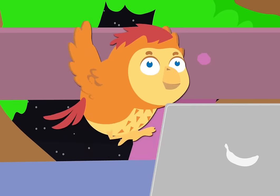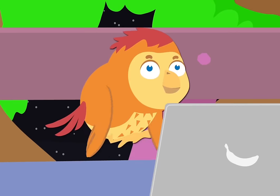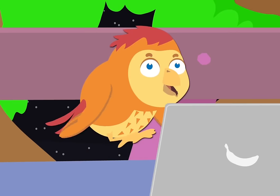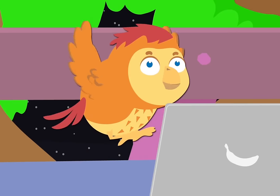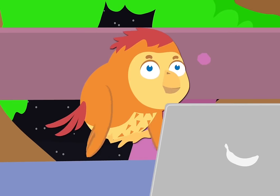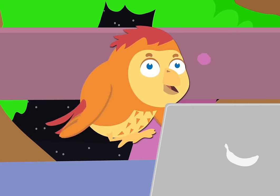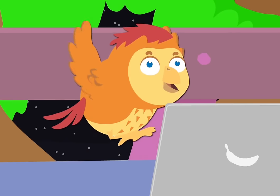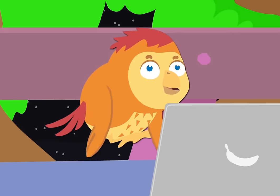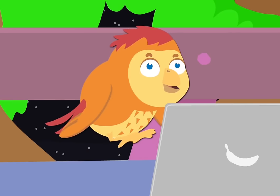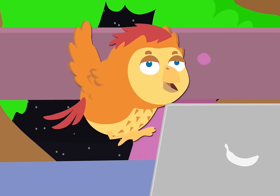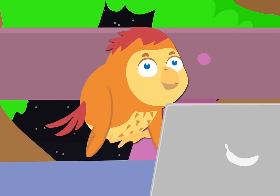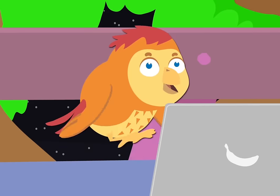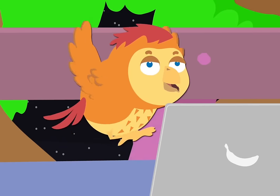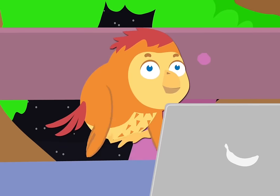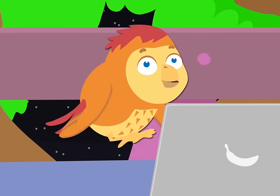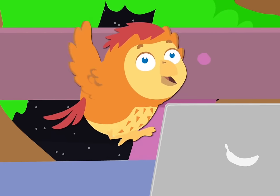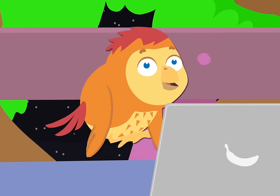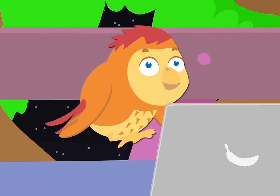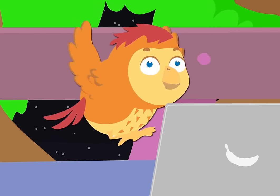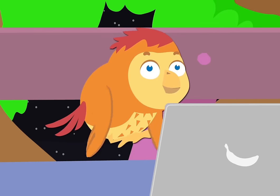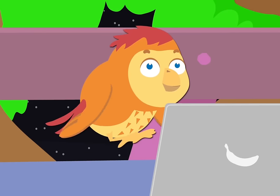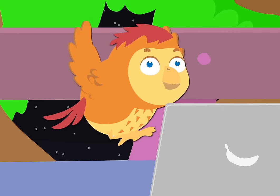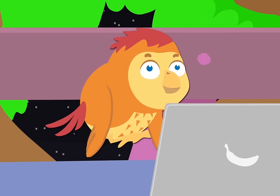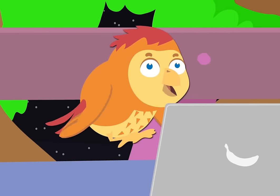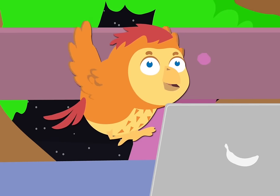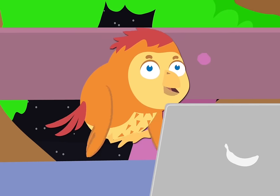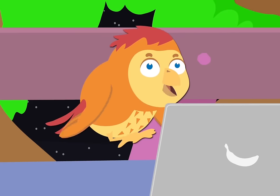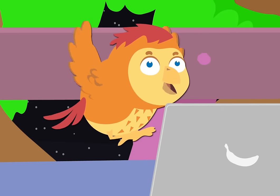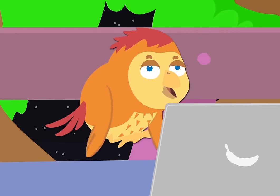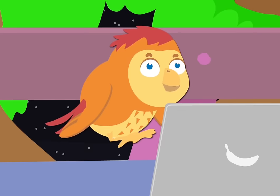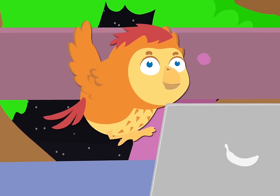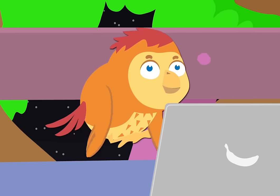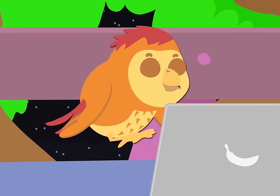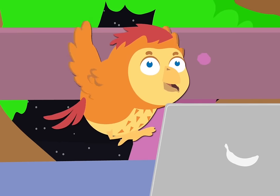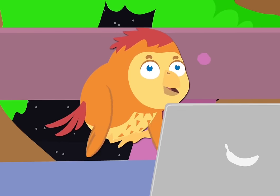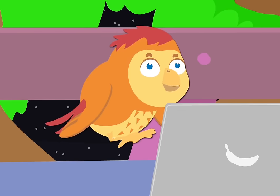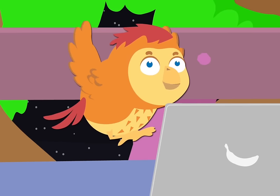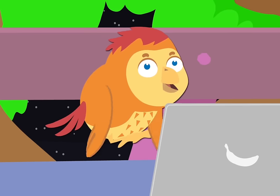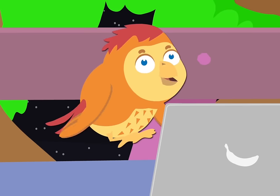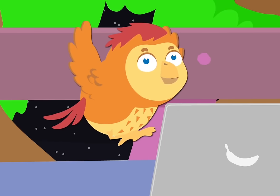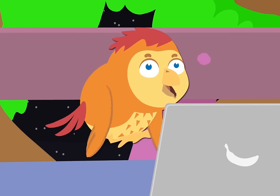So stars are balls of plasma? I guess we don't have to wonder what they are anymore.